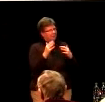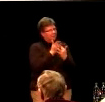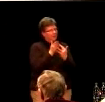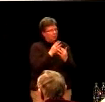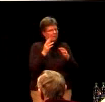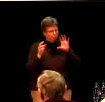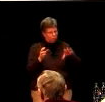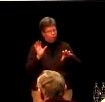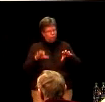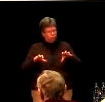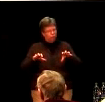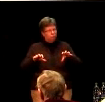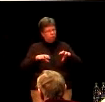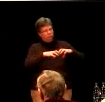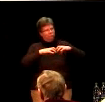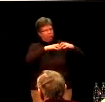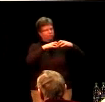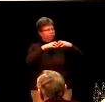masses on either side.